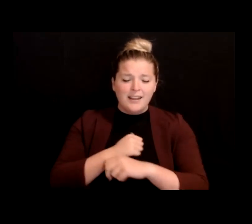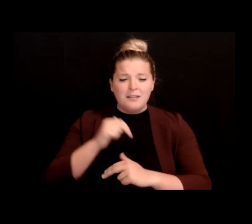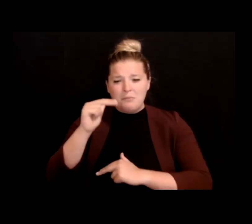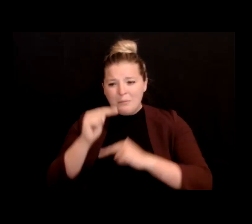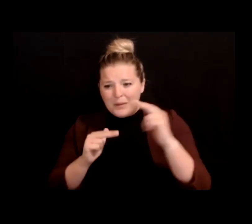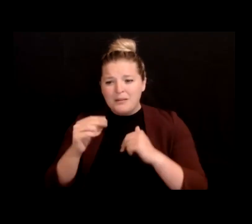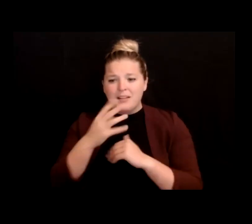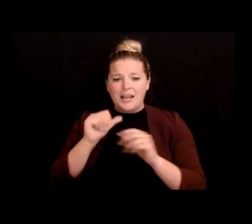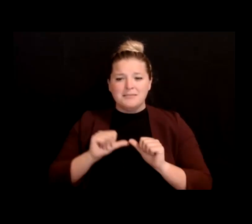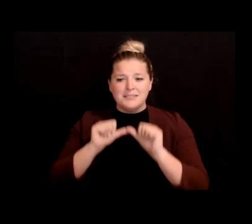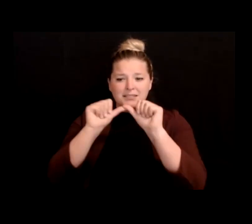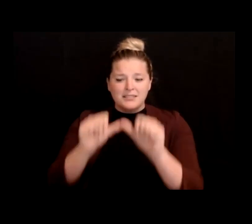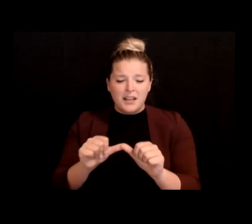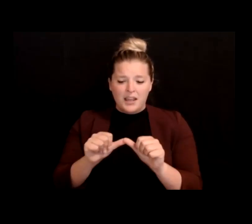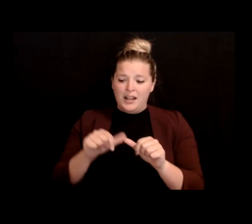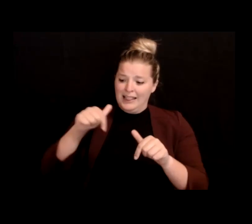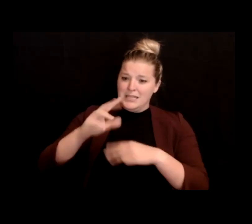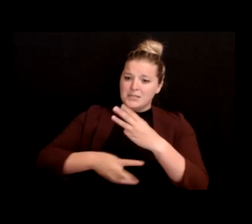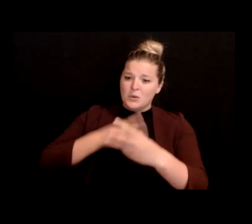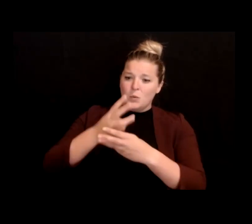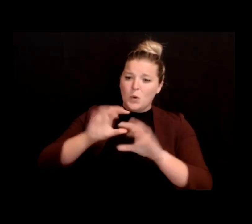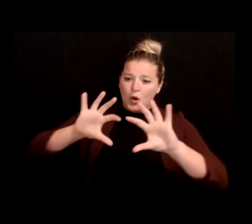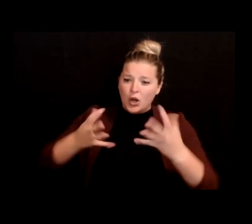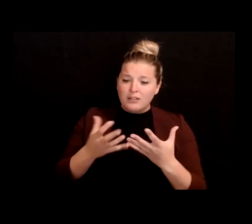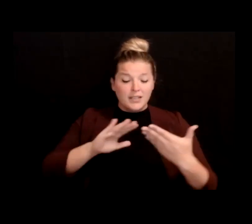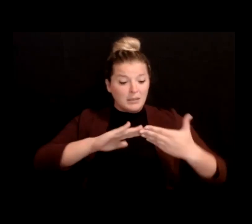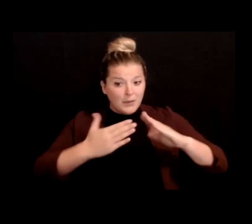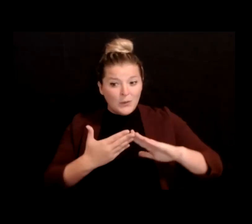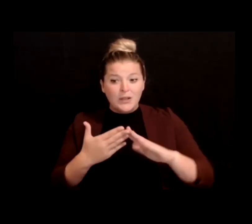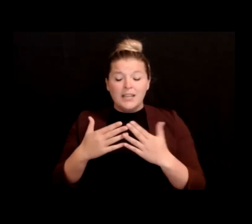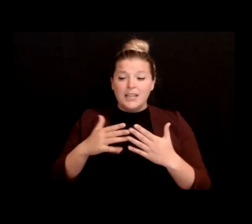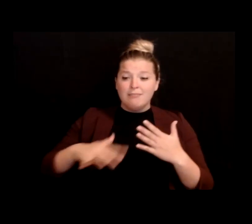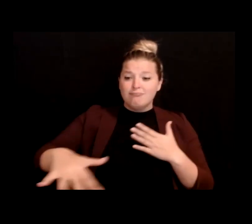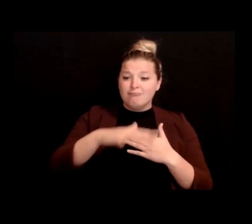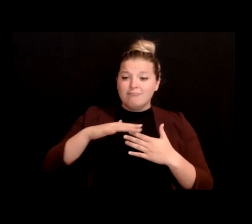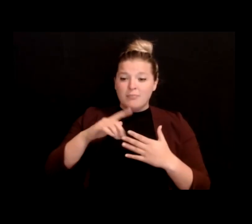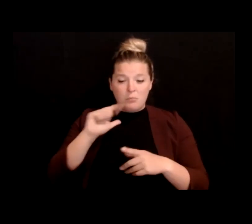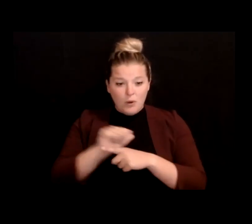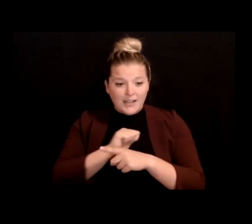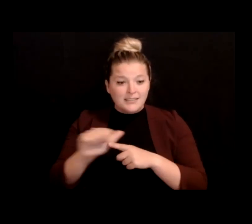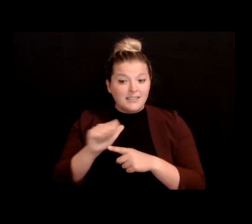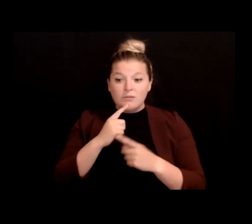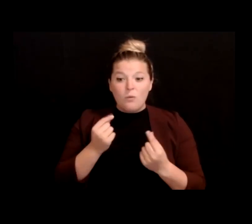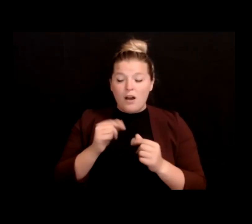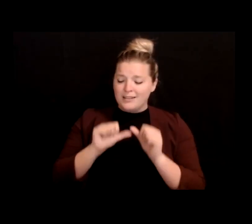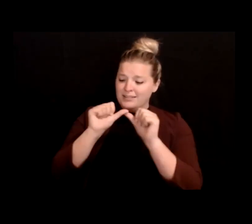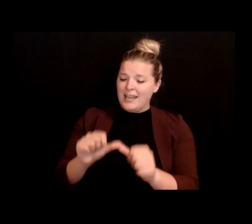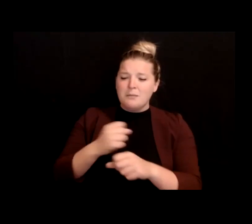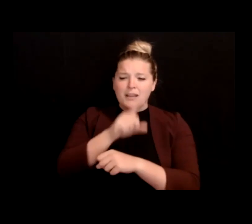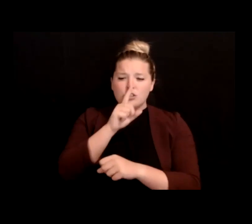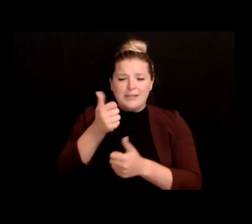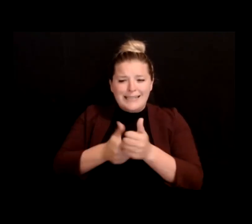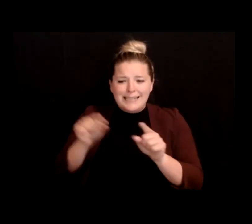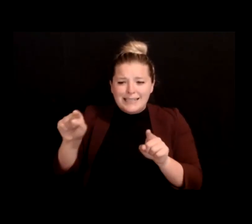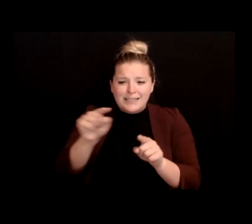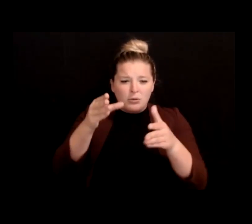sustain a world, communities, spaces, and practices that allow and enable each of us to have our needs met.